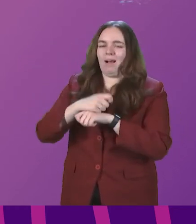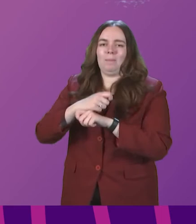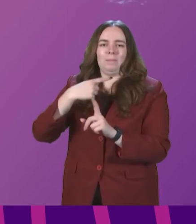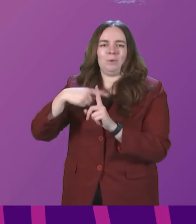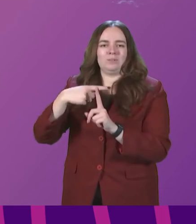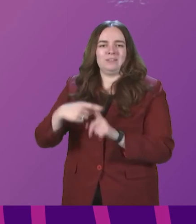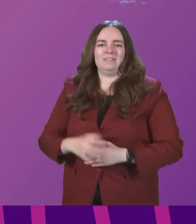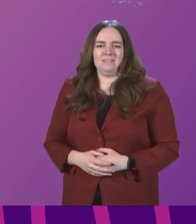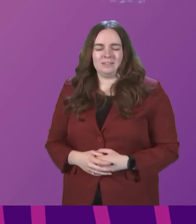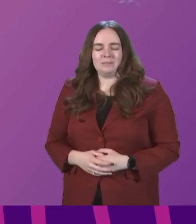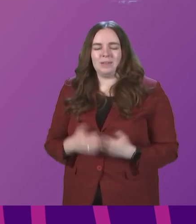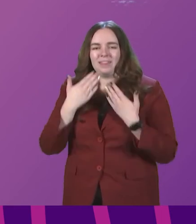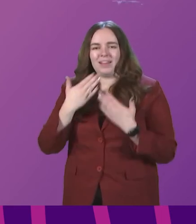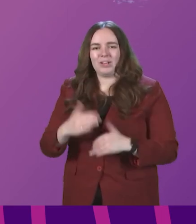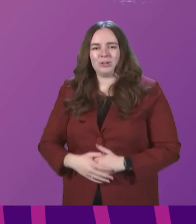Thank you.